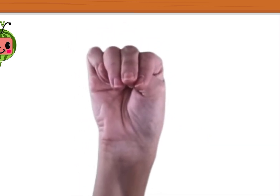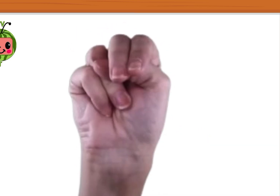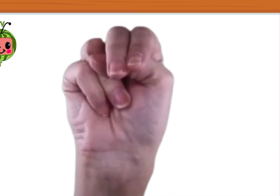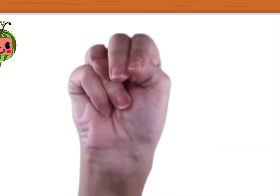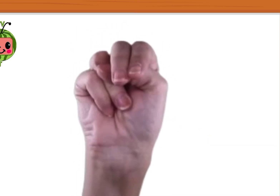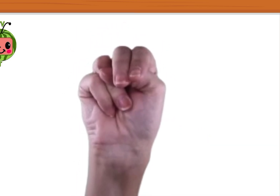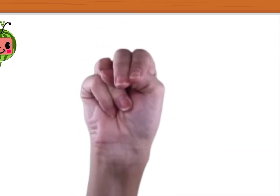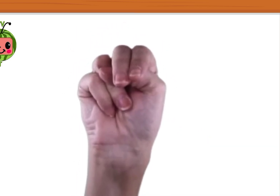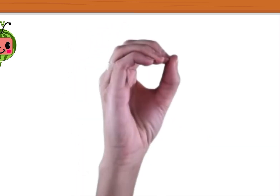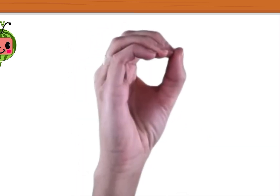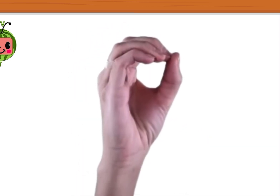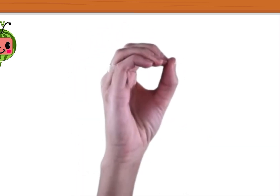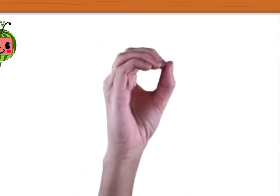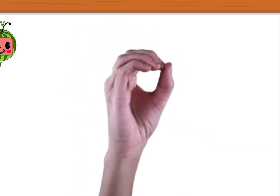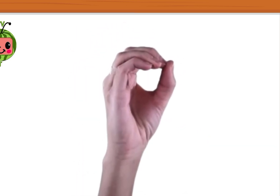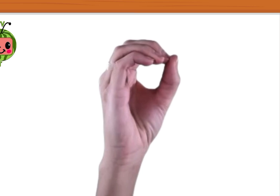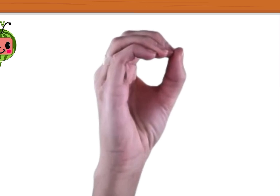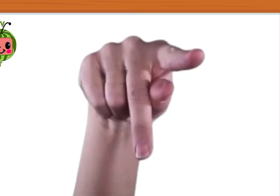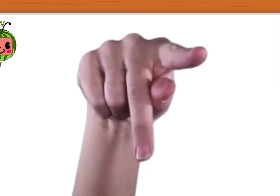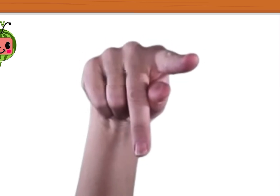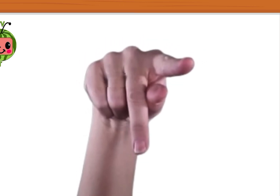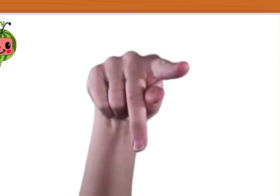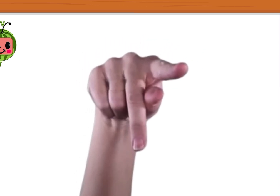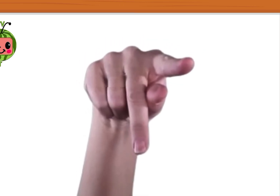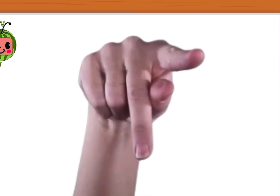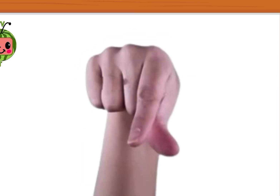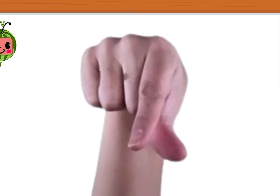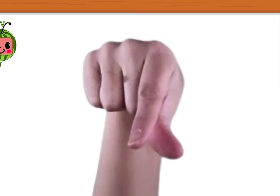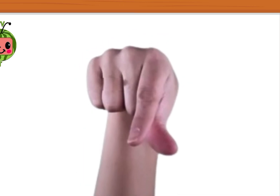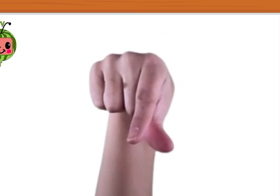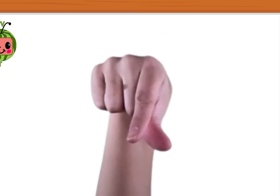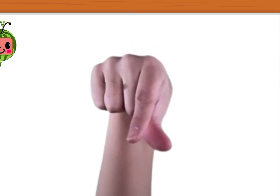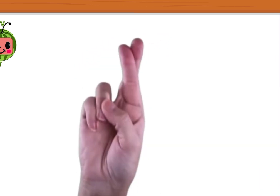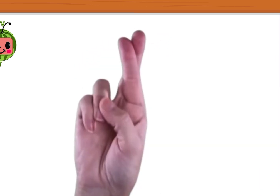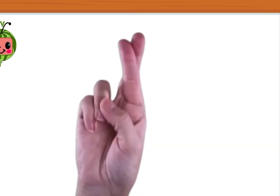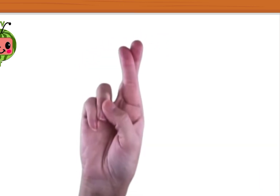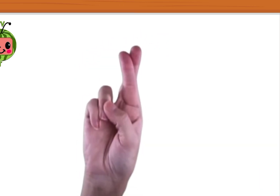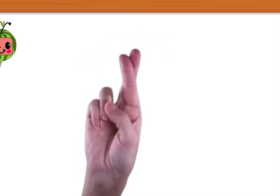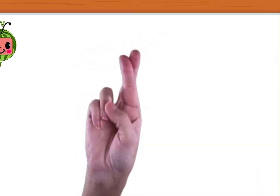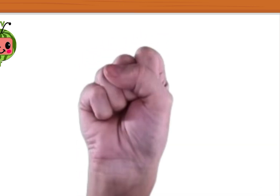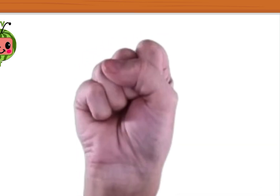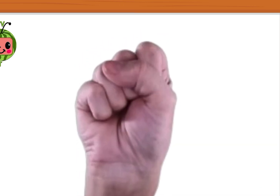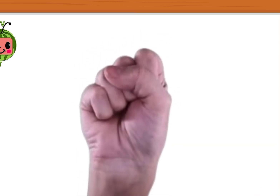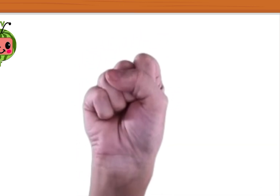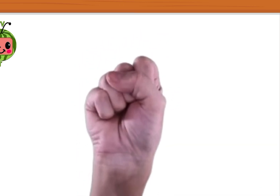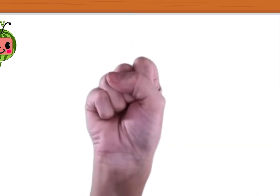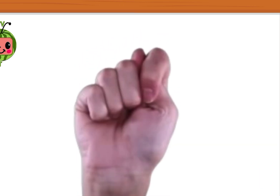N, O, P, Q, R, S,